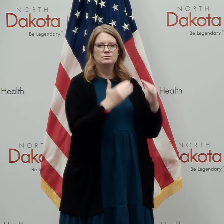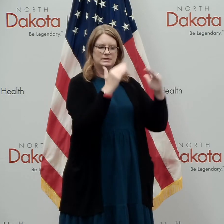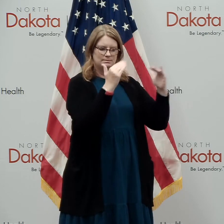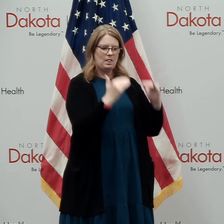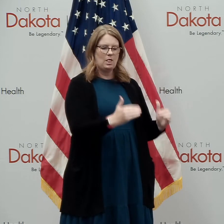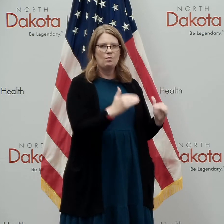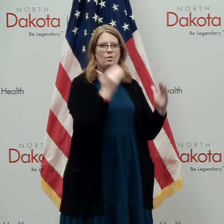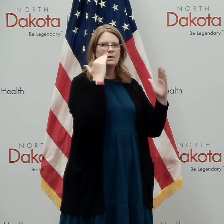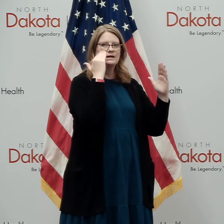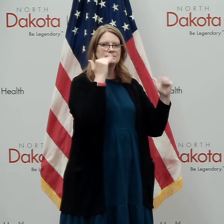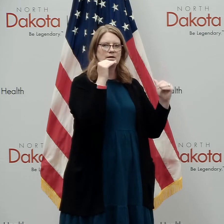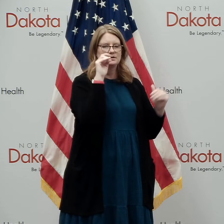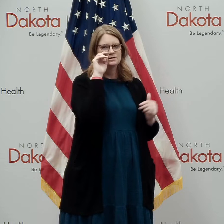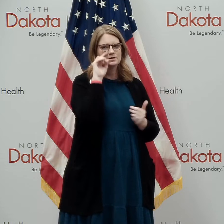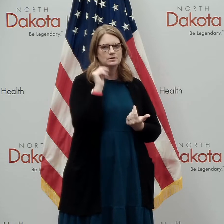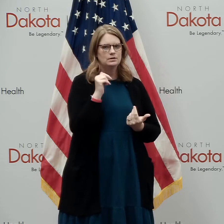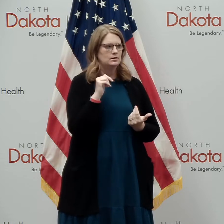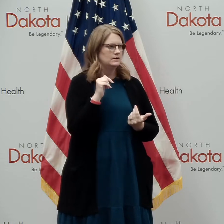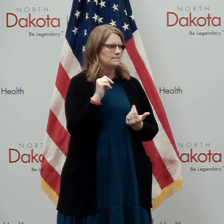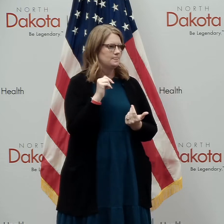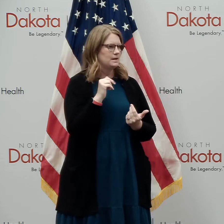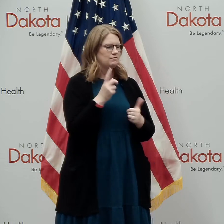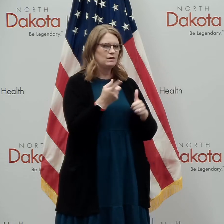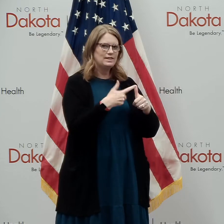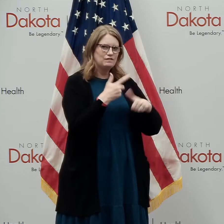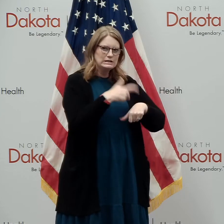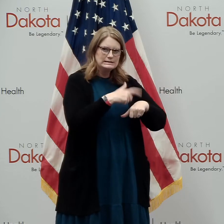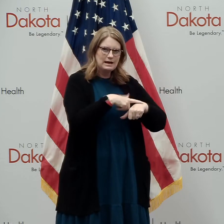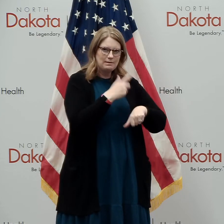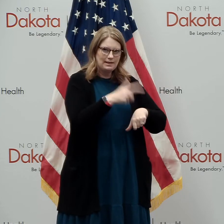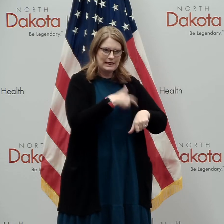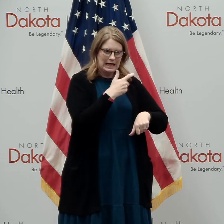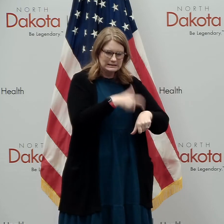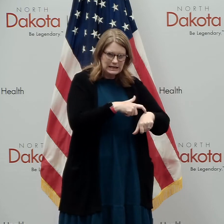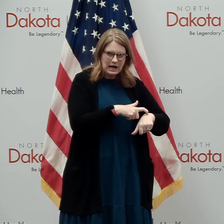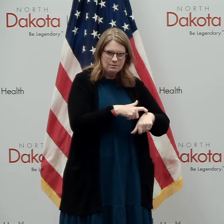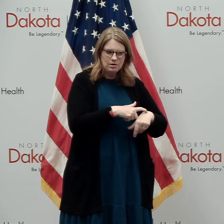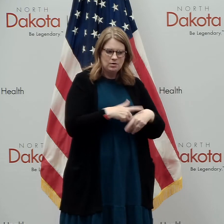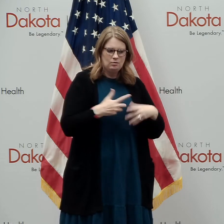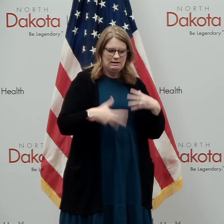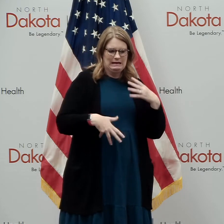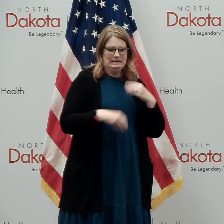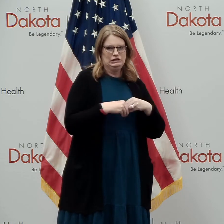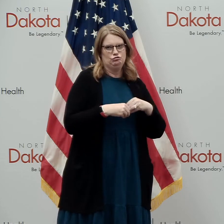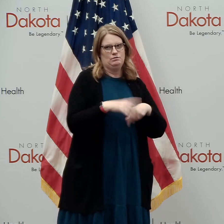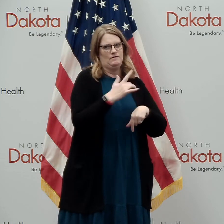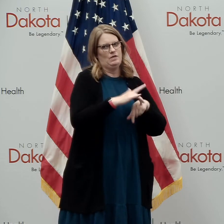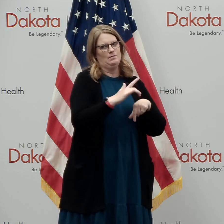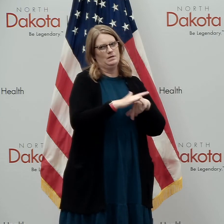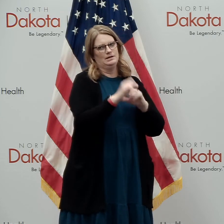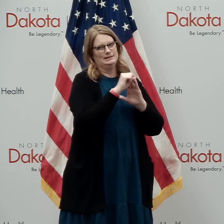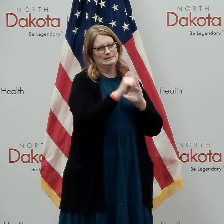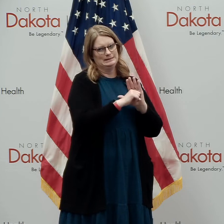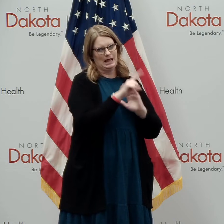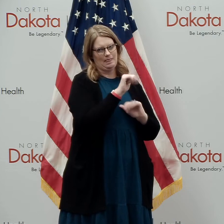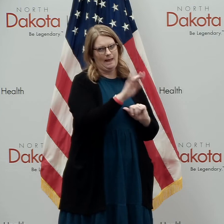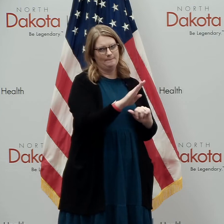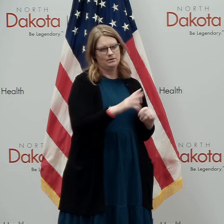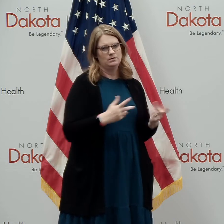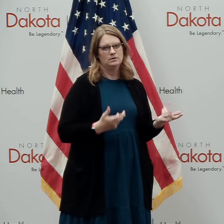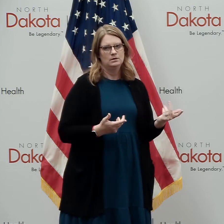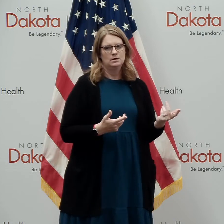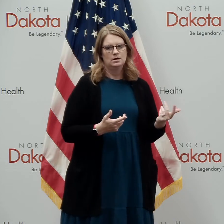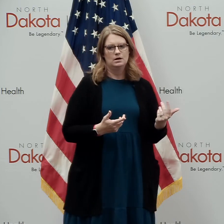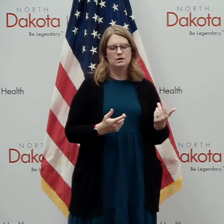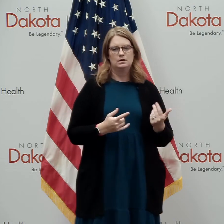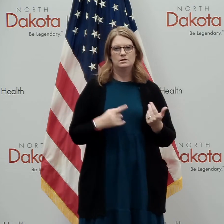we expected it to be. So we had some, for the first time in a long time, some excess capacity in the state lab. We had a